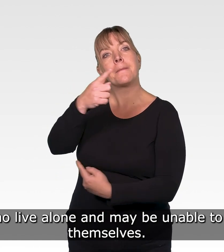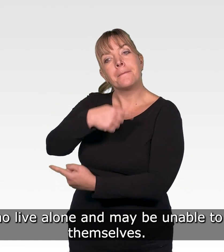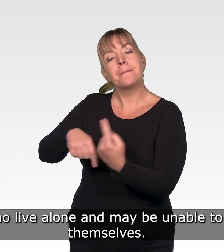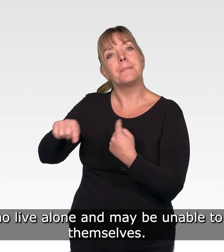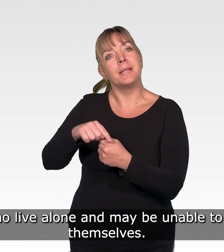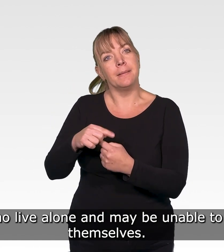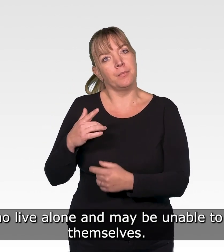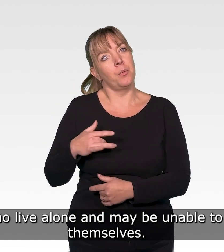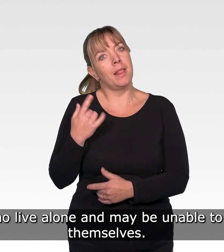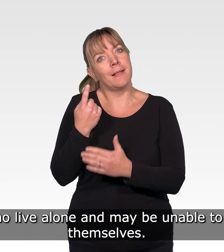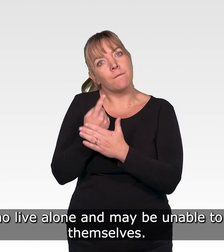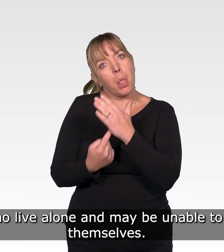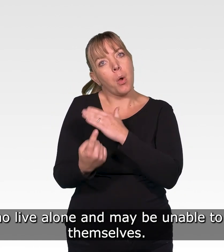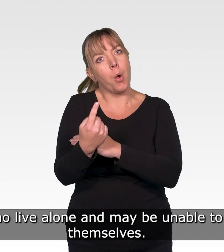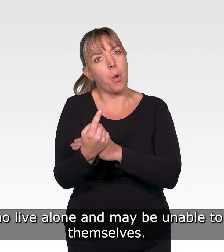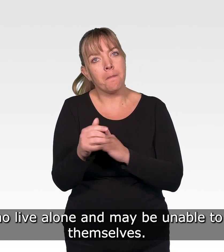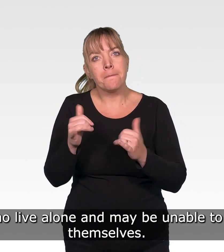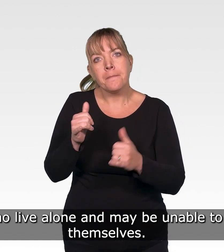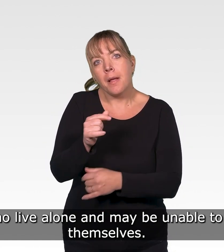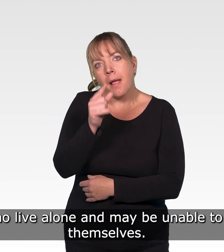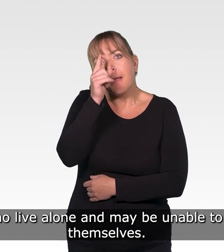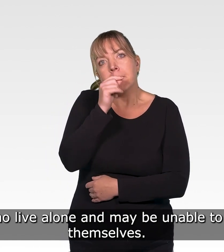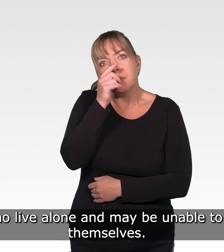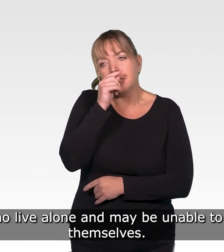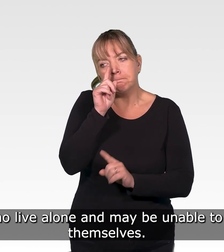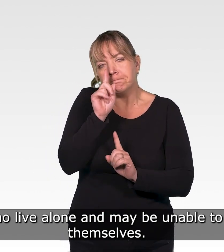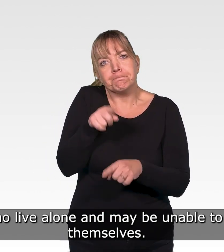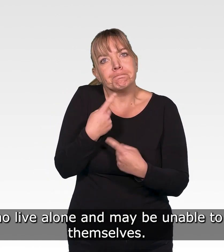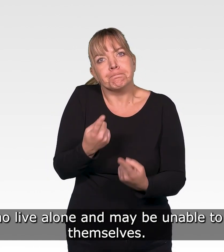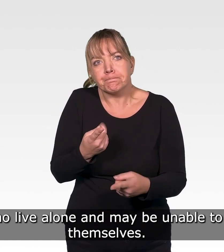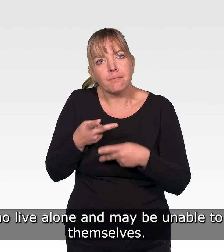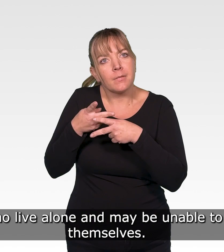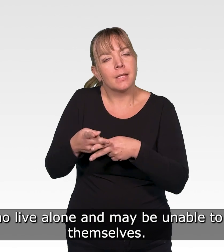People who live alone and may be unable to care for themselves.